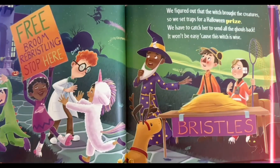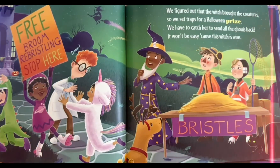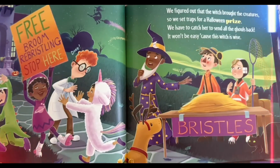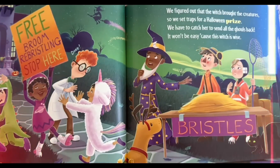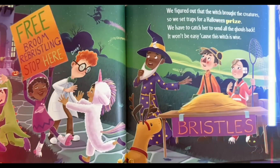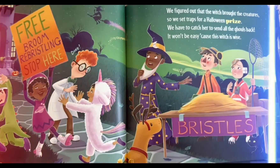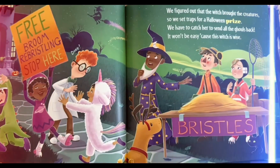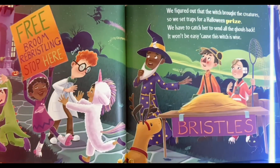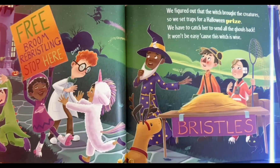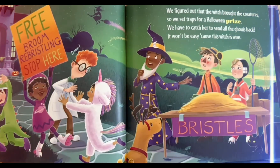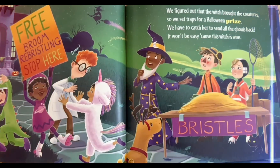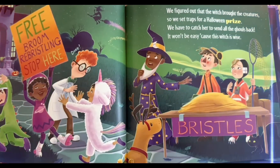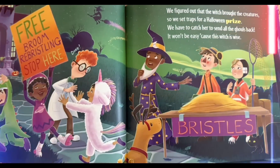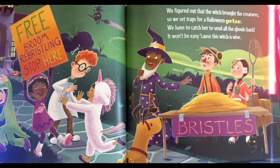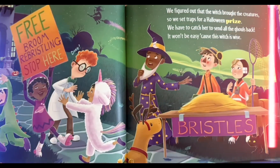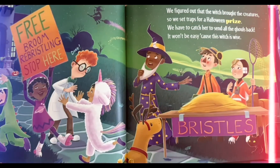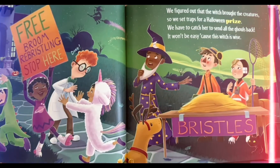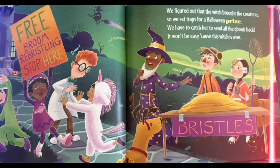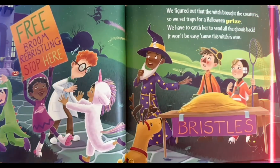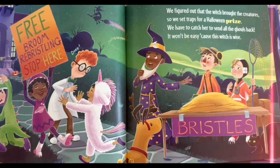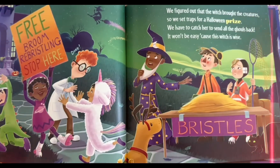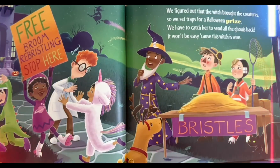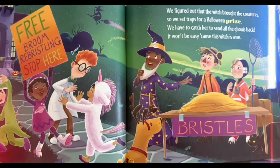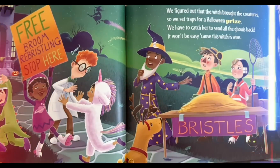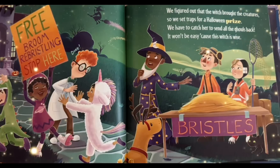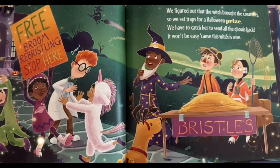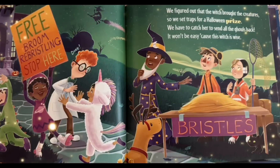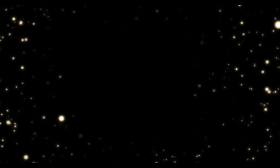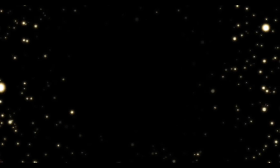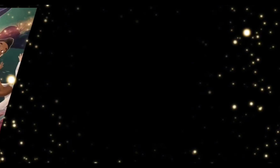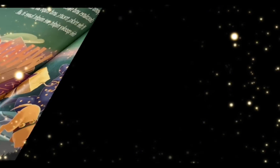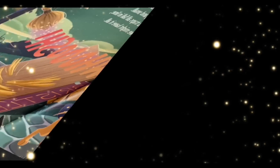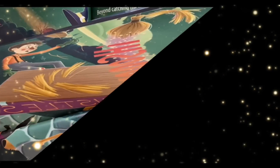Free! Broom rebristling, stop here.